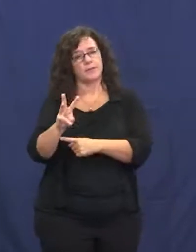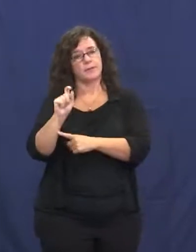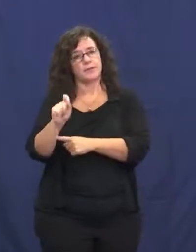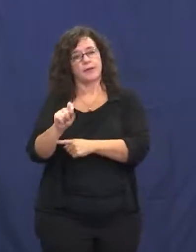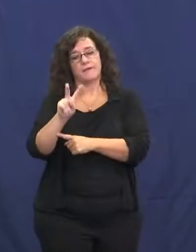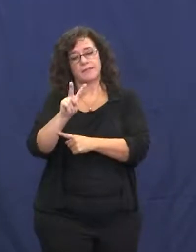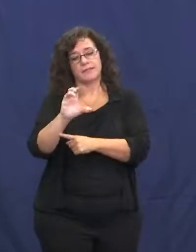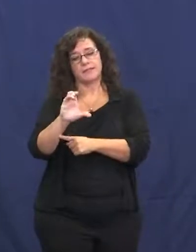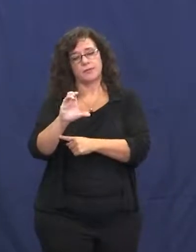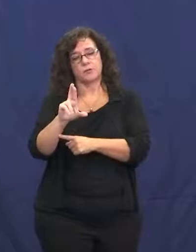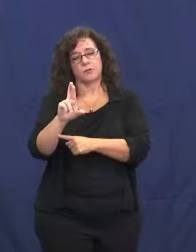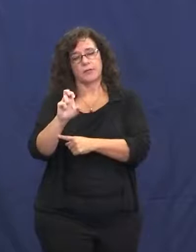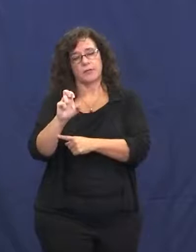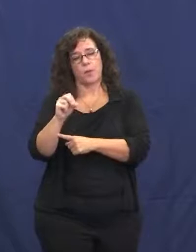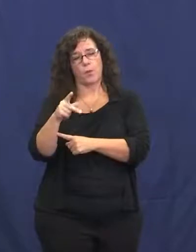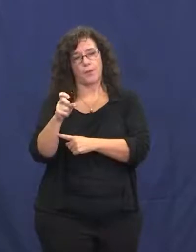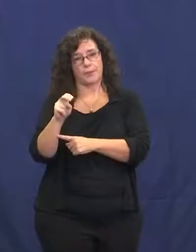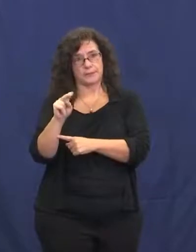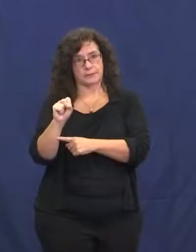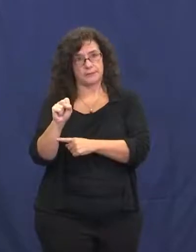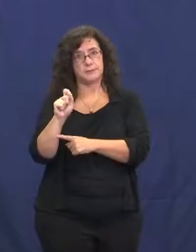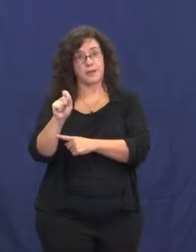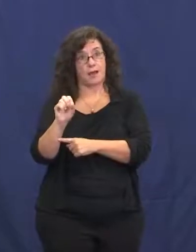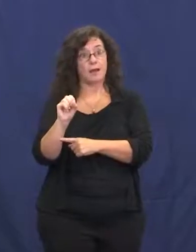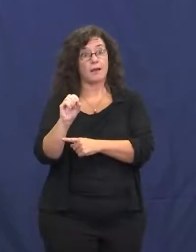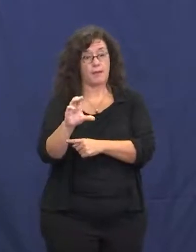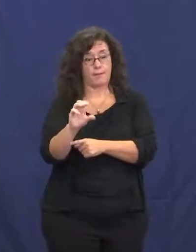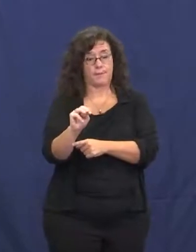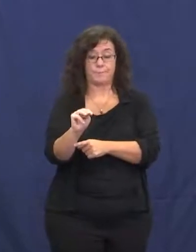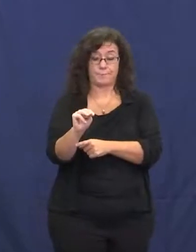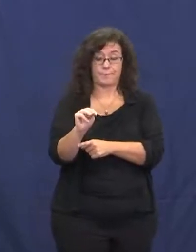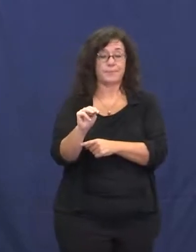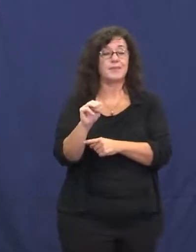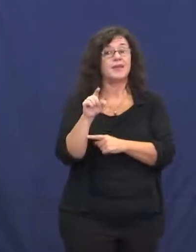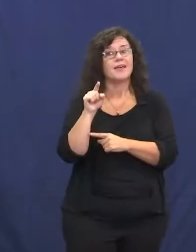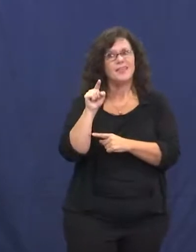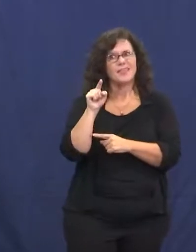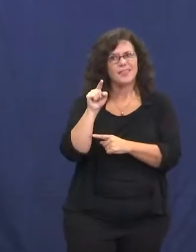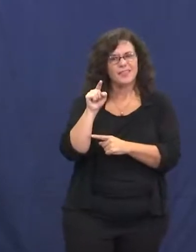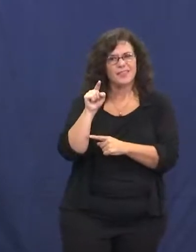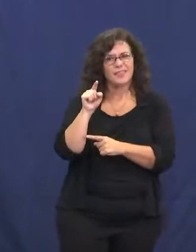www.vcreopens.com, this place has been updated significantly since the